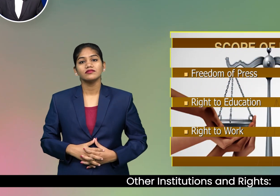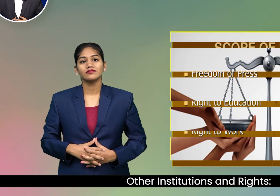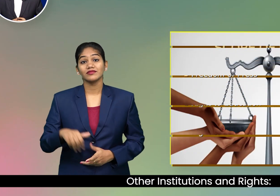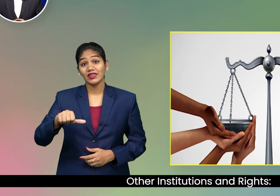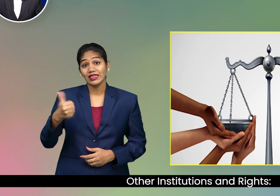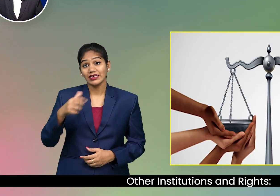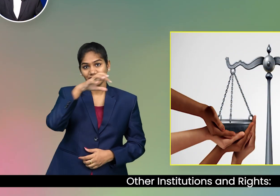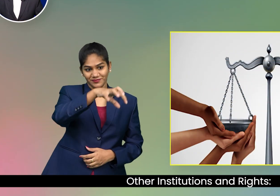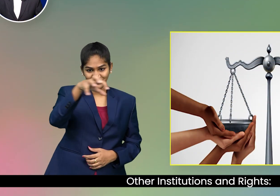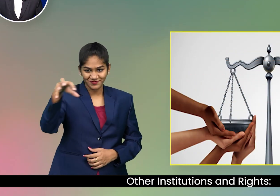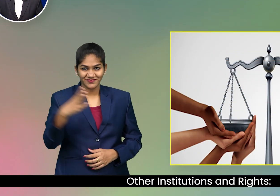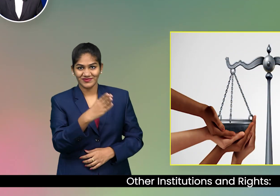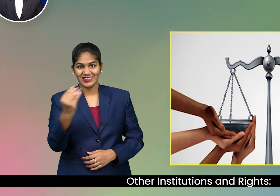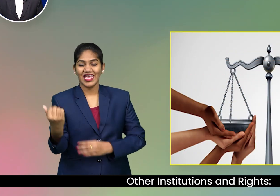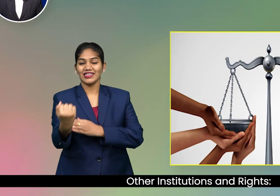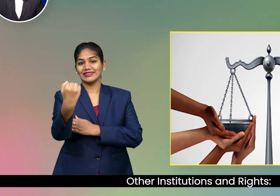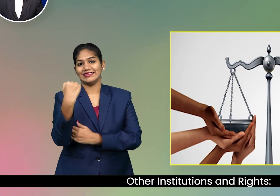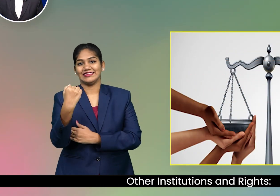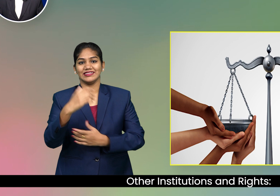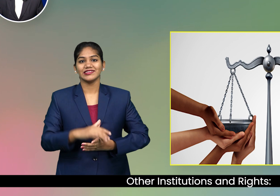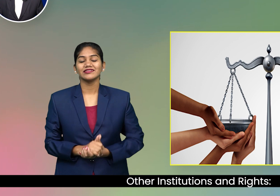Other institutions and rights.